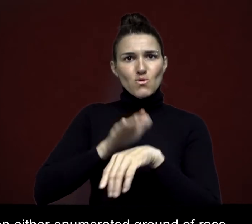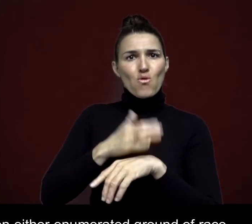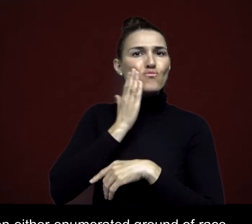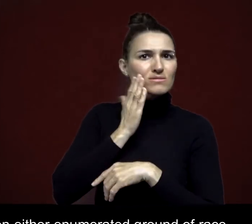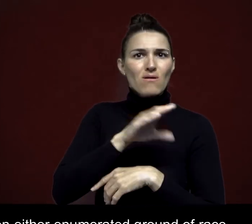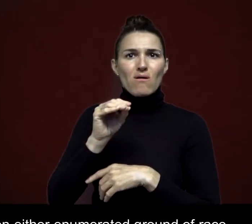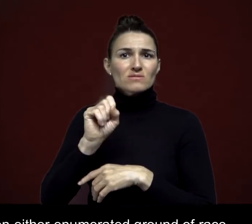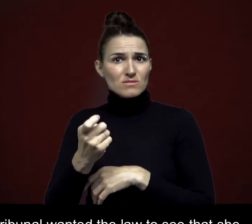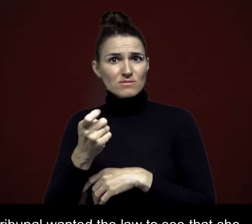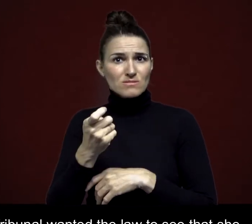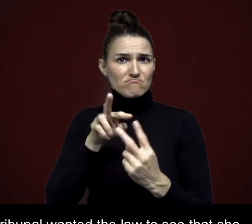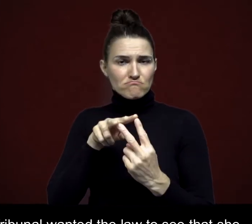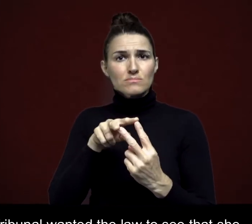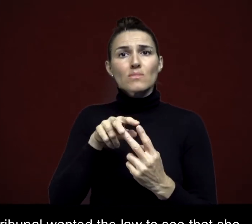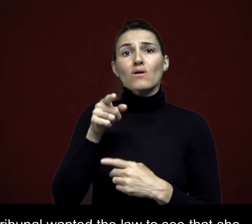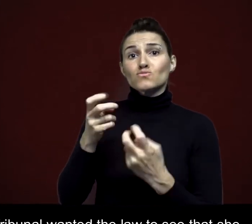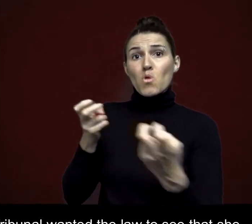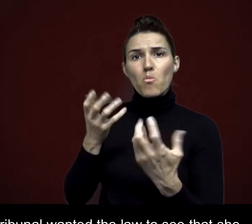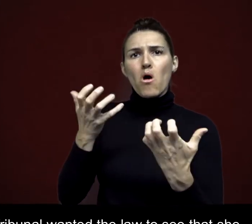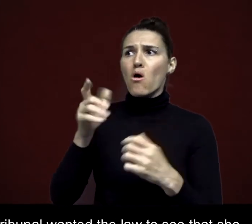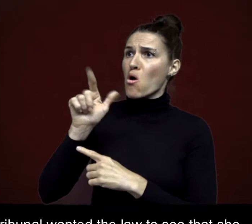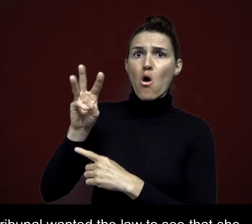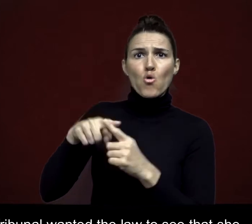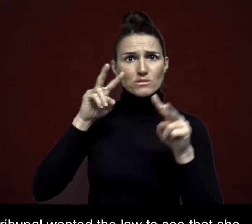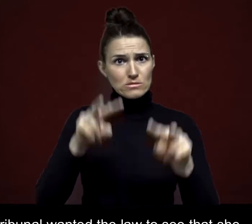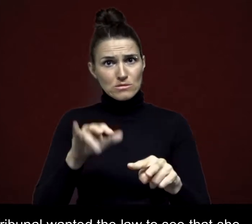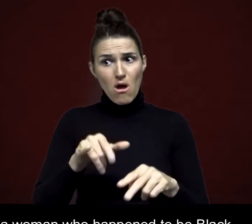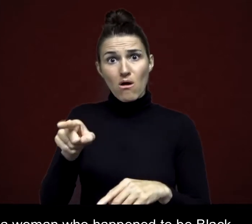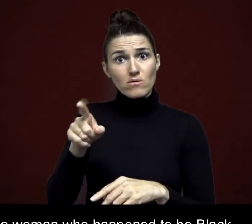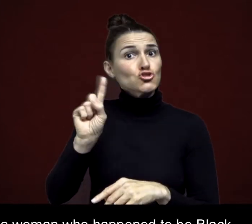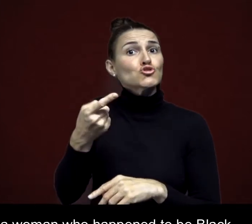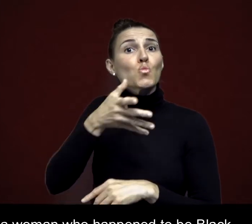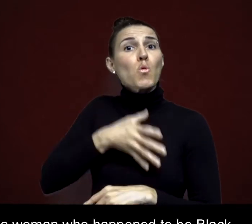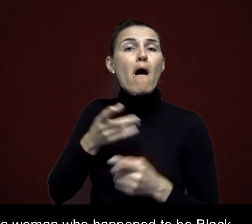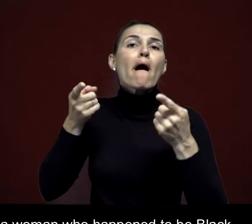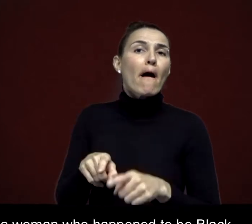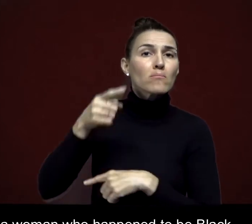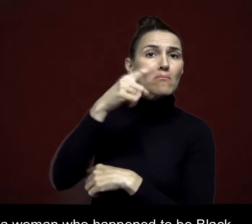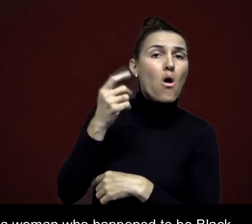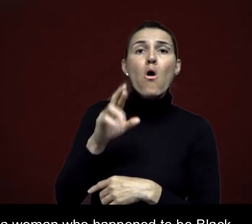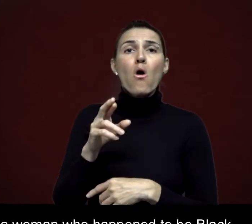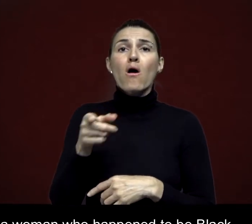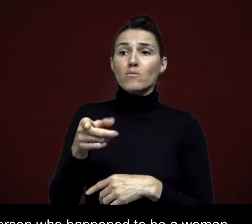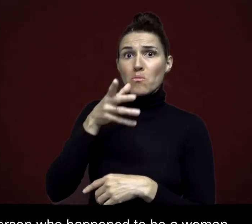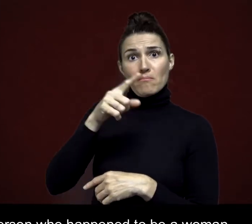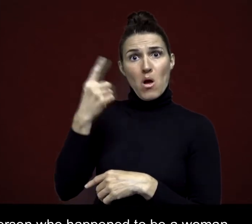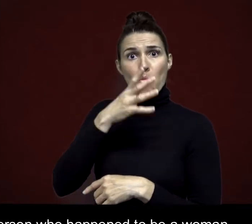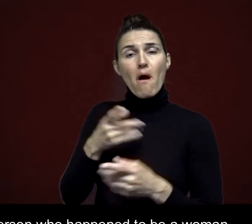ground of race or sex, the tribunal wanted the law to see that she was not just a woman who happened to be Black or a Black person who